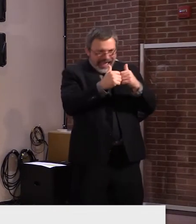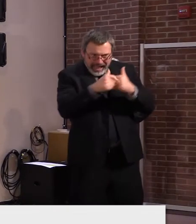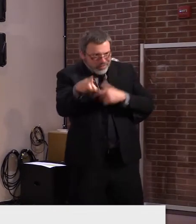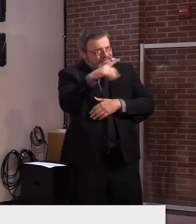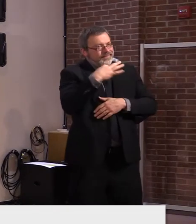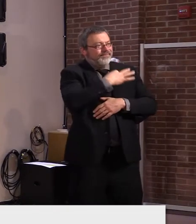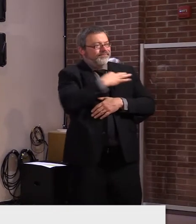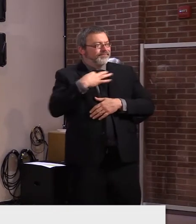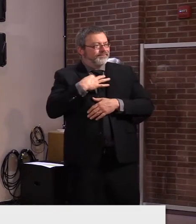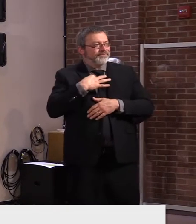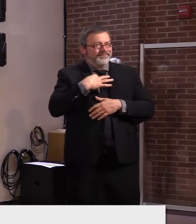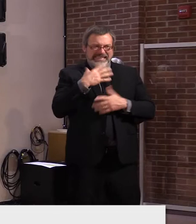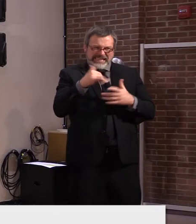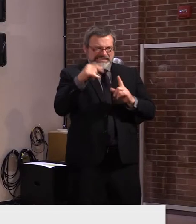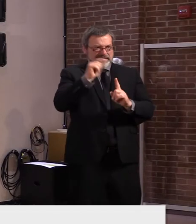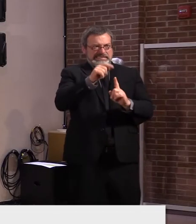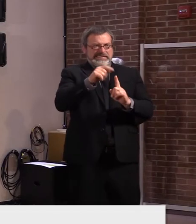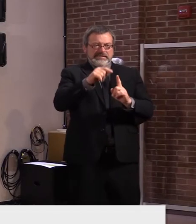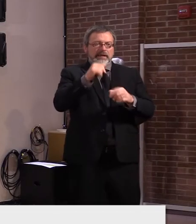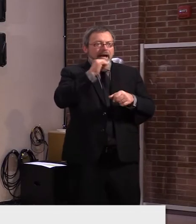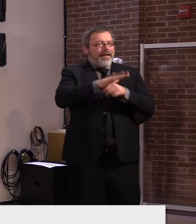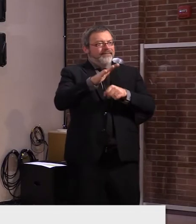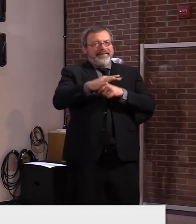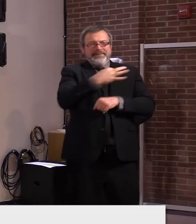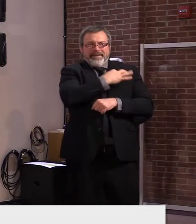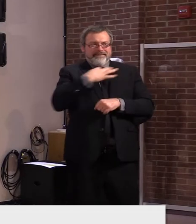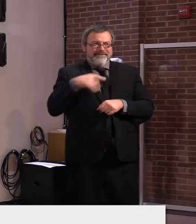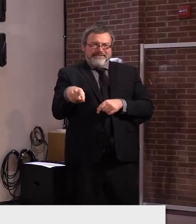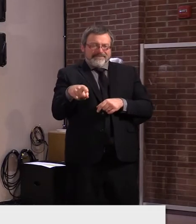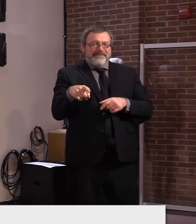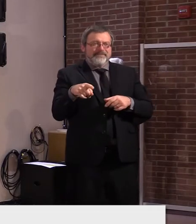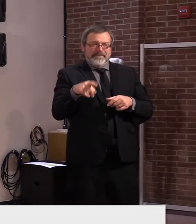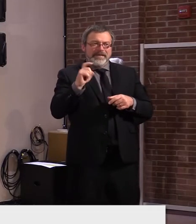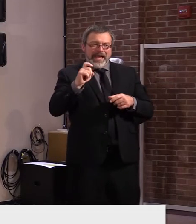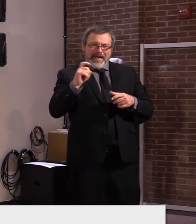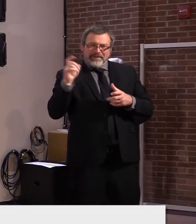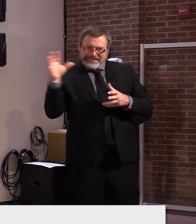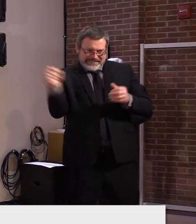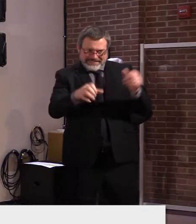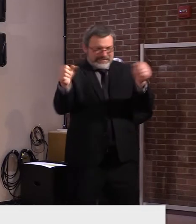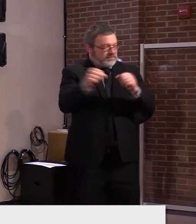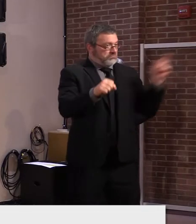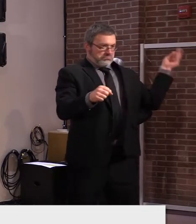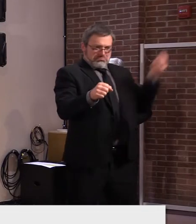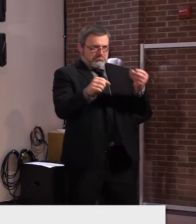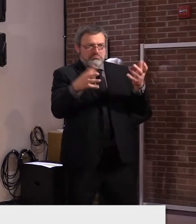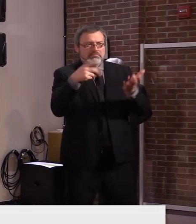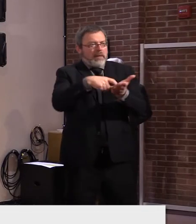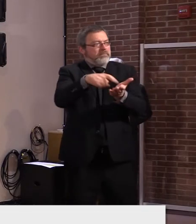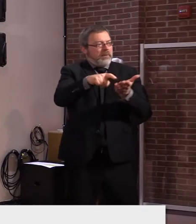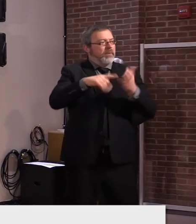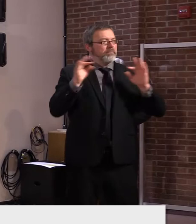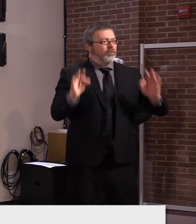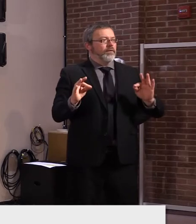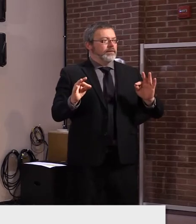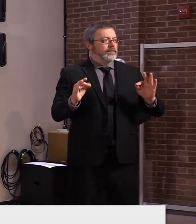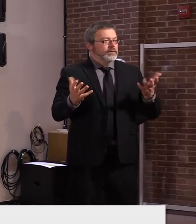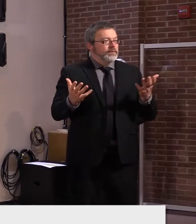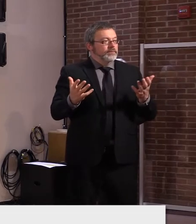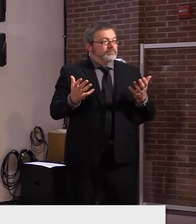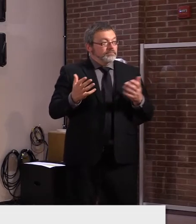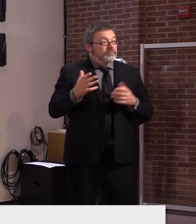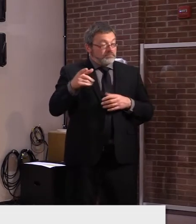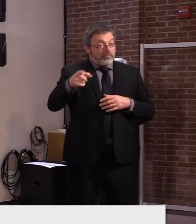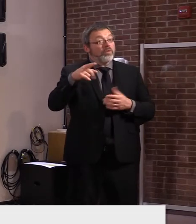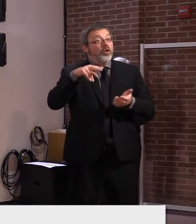But I think, again, schools will likely find a way to use non-clinical staff to support the testing. School nurses will still need to oversee